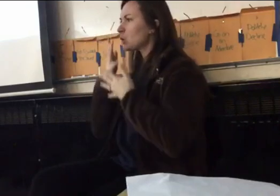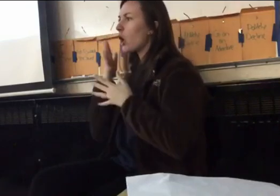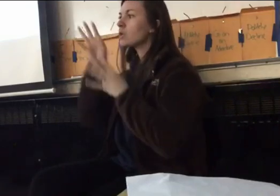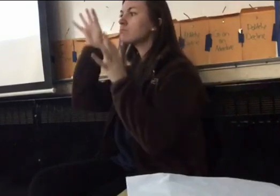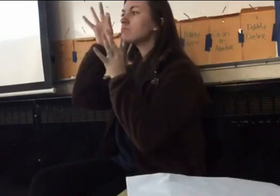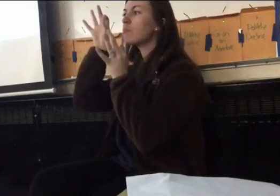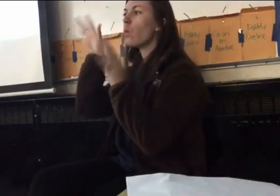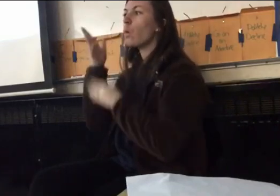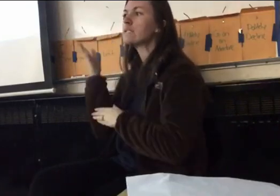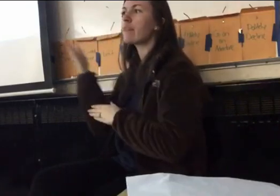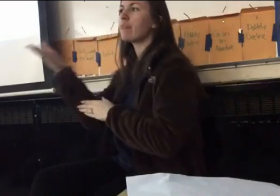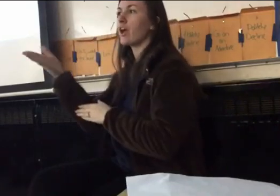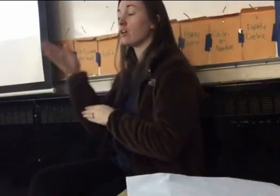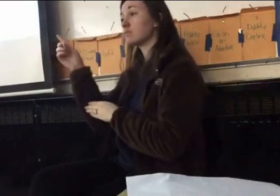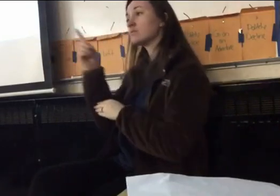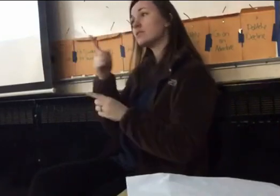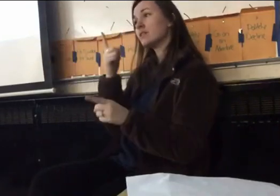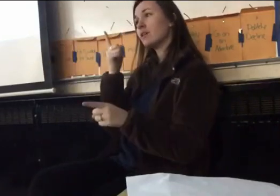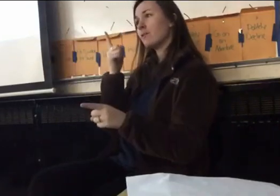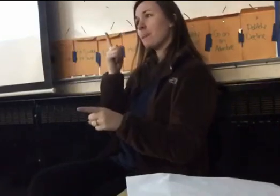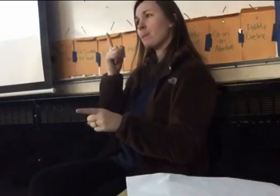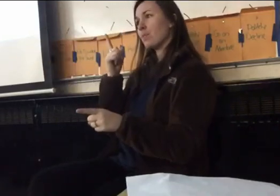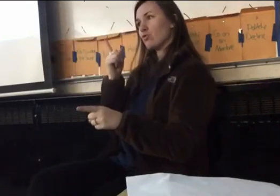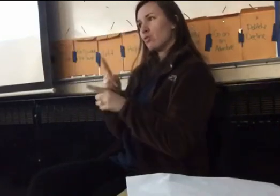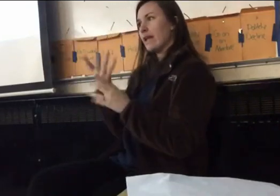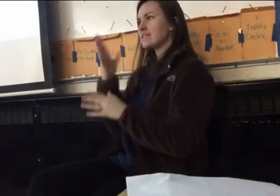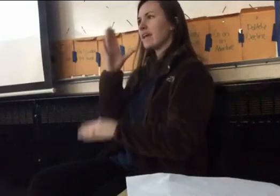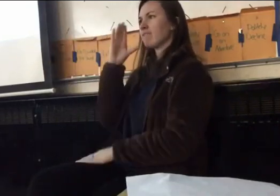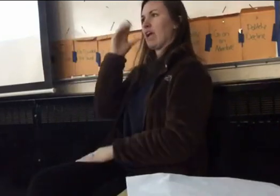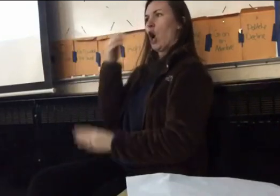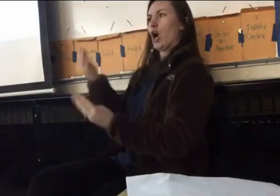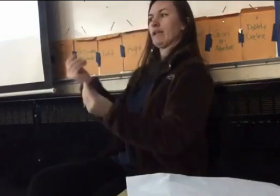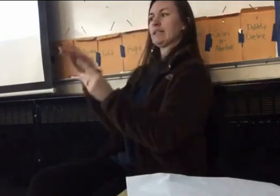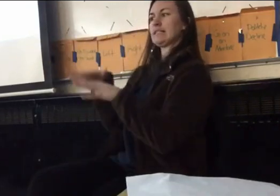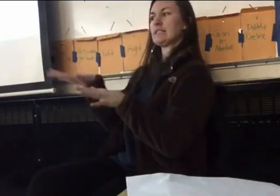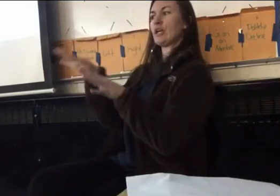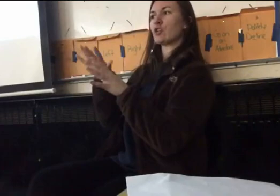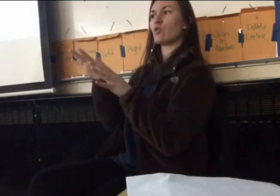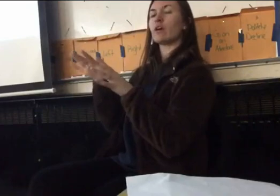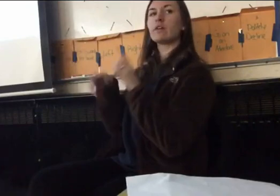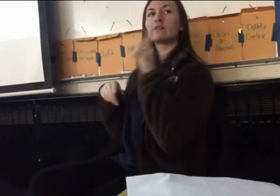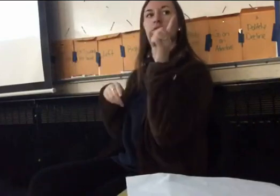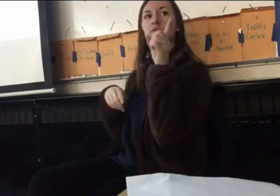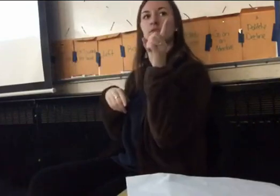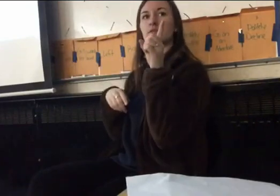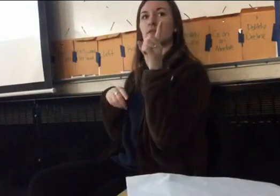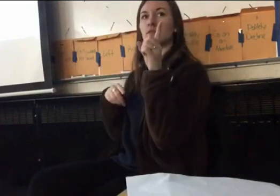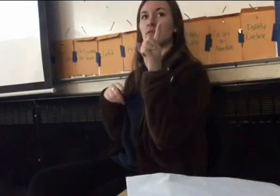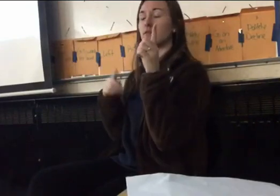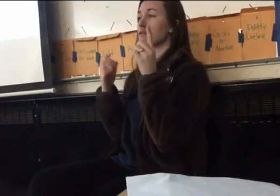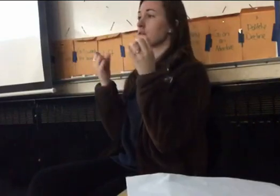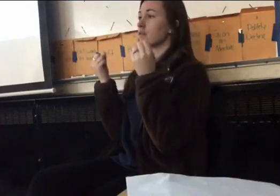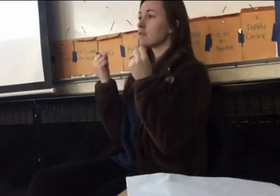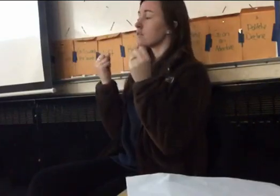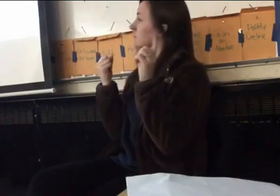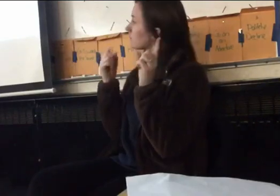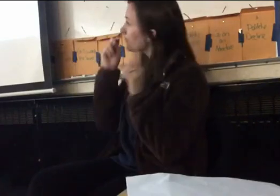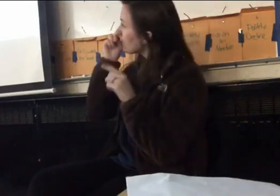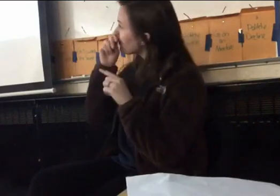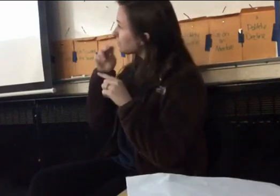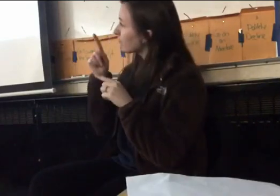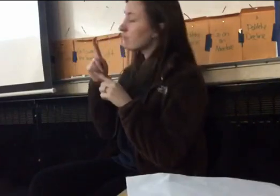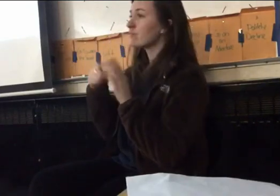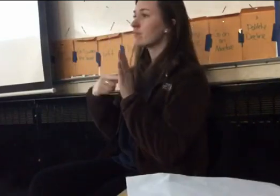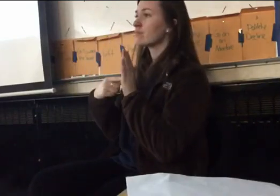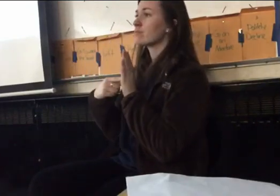this kind of weird, odd territory that they're moving over into. Ella? Floating wagons, so the technology of trains hasn't